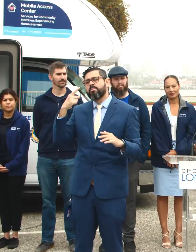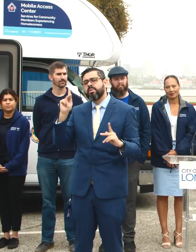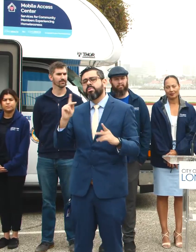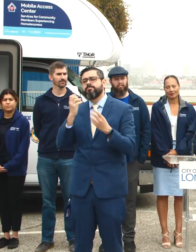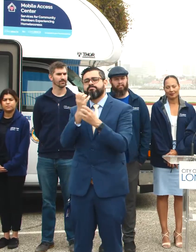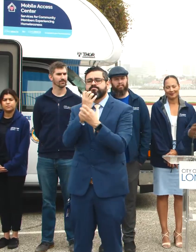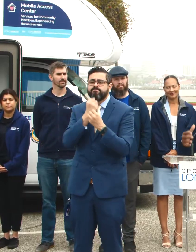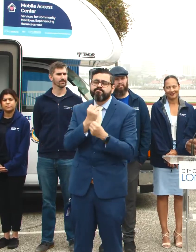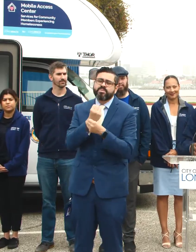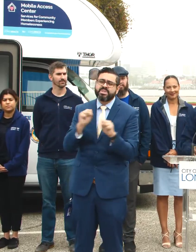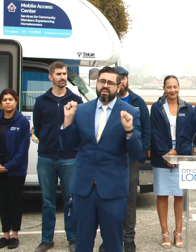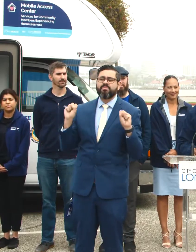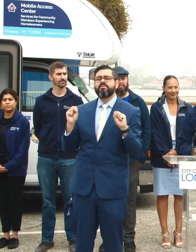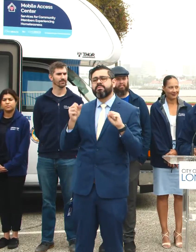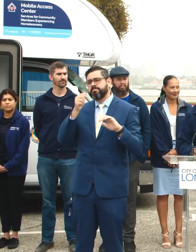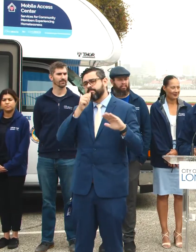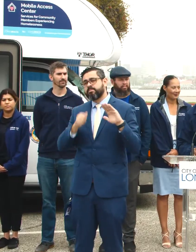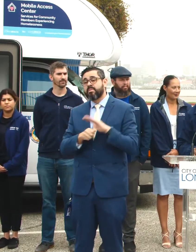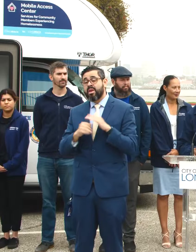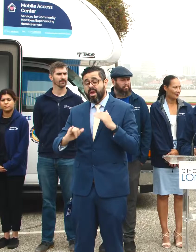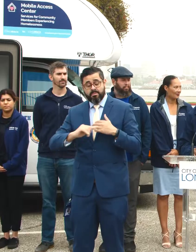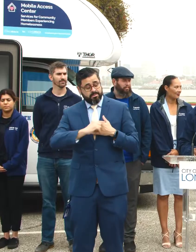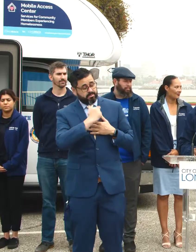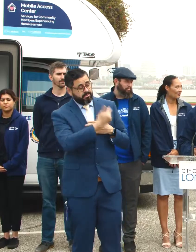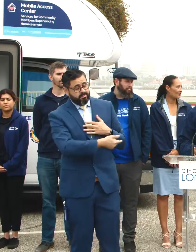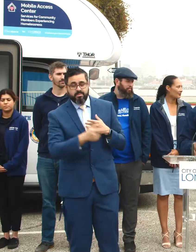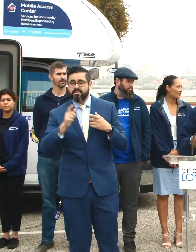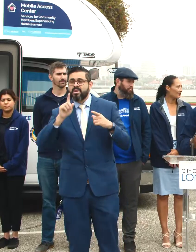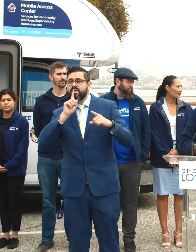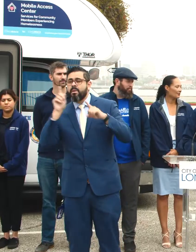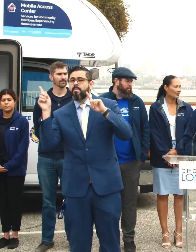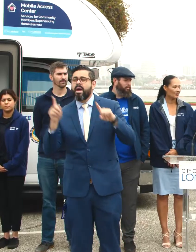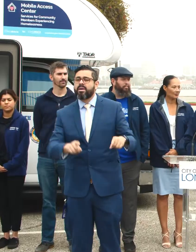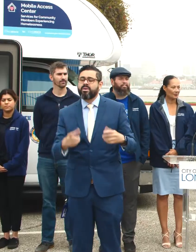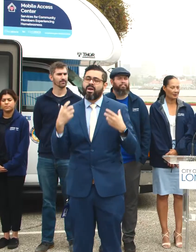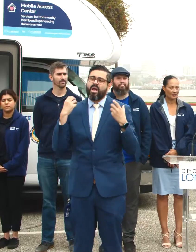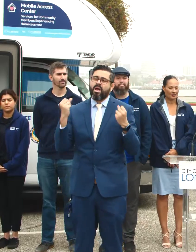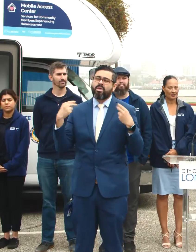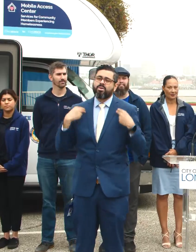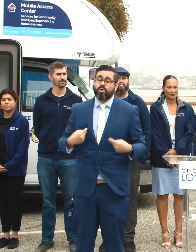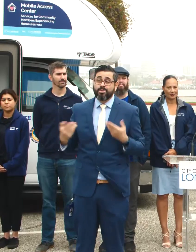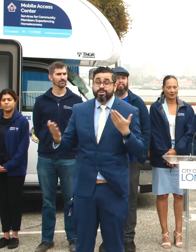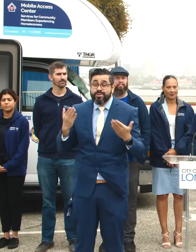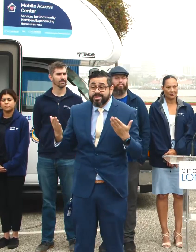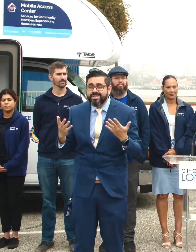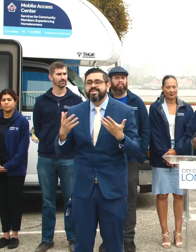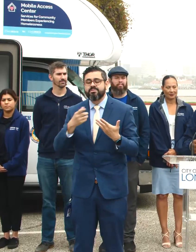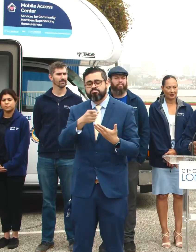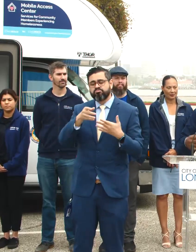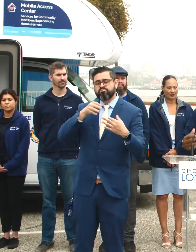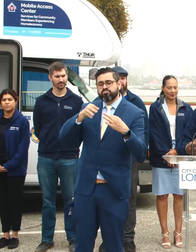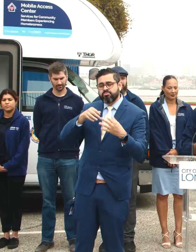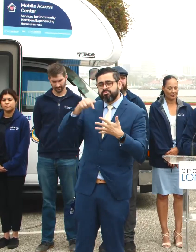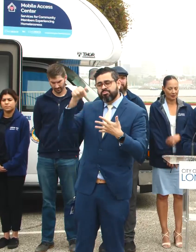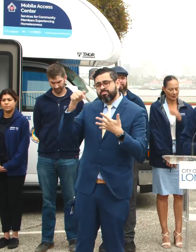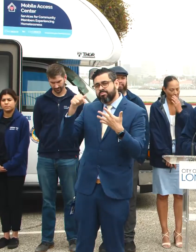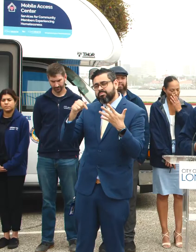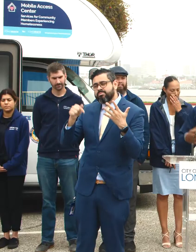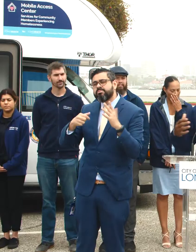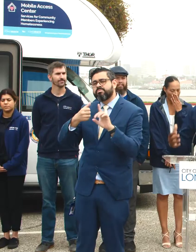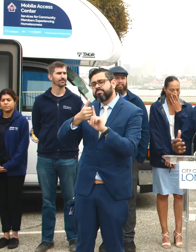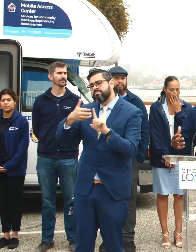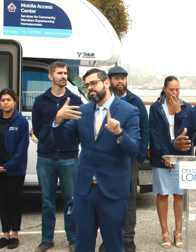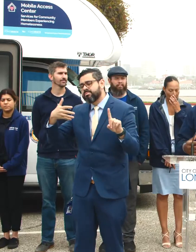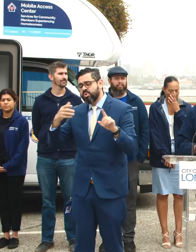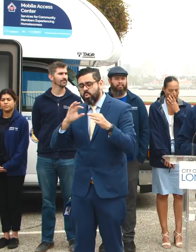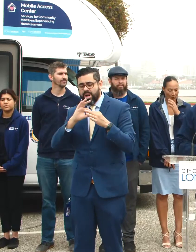to now turn it over to our Incident Commander and Director of Health and Human Services Department to get into some more of the finer details of